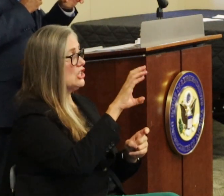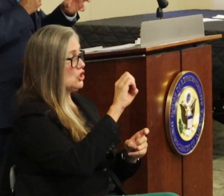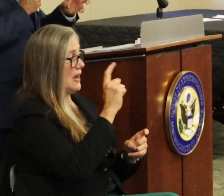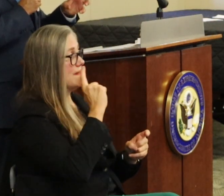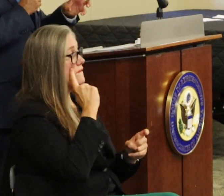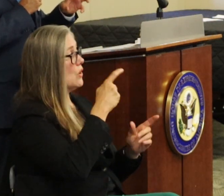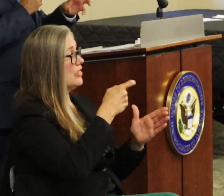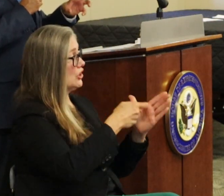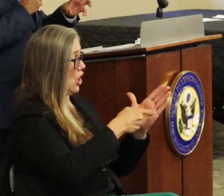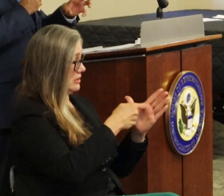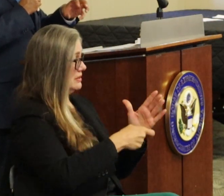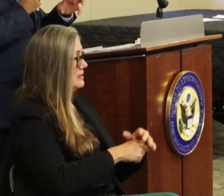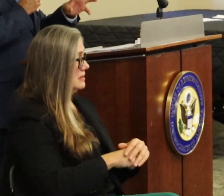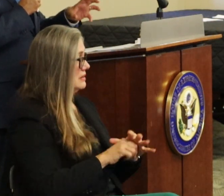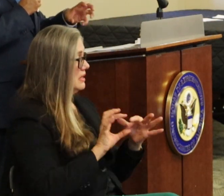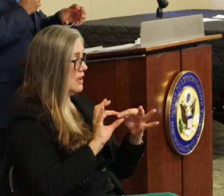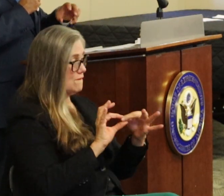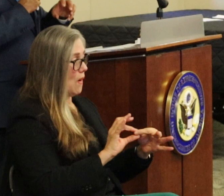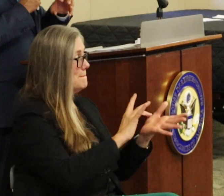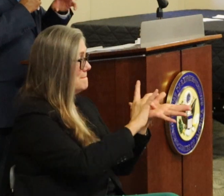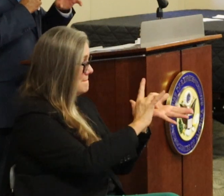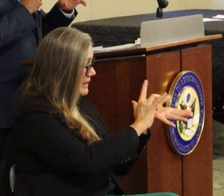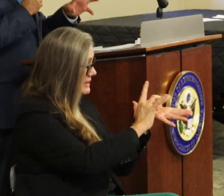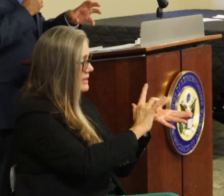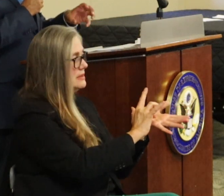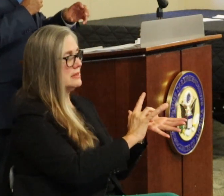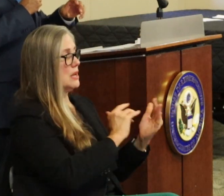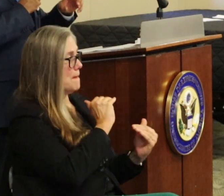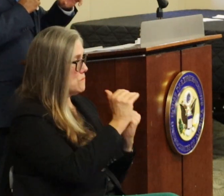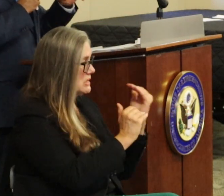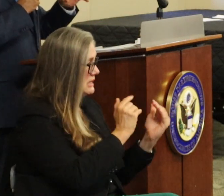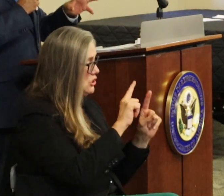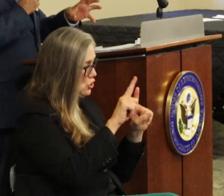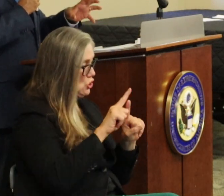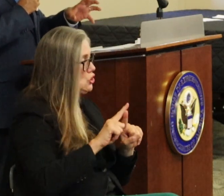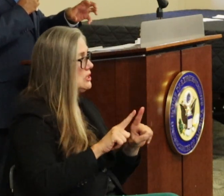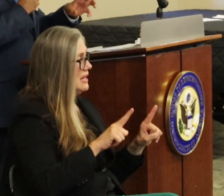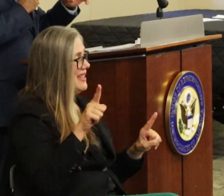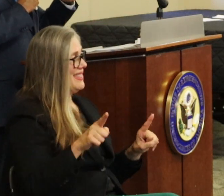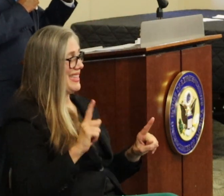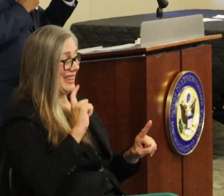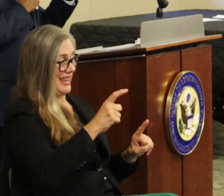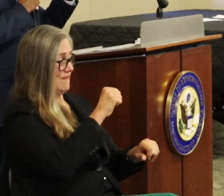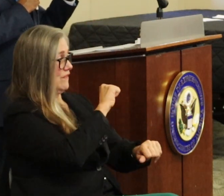for costs associated for medicines and different procedures that authorizes